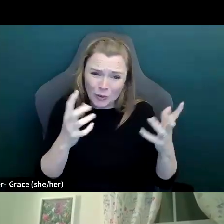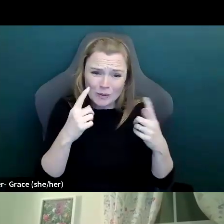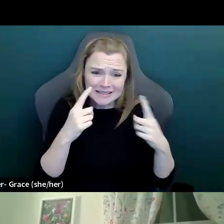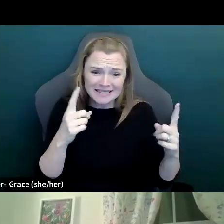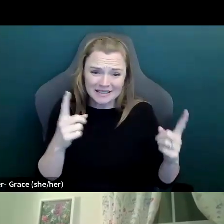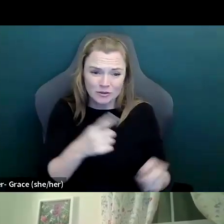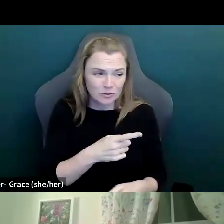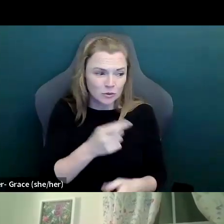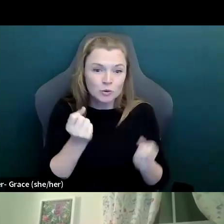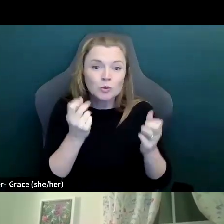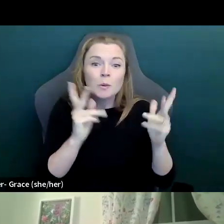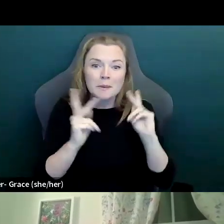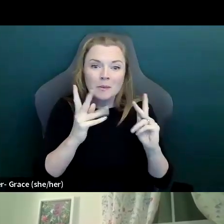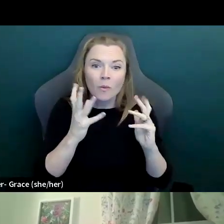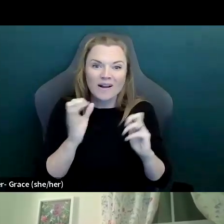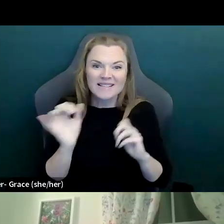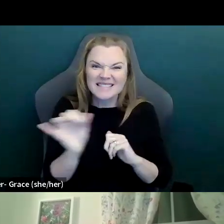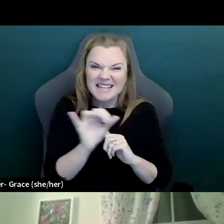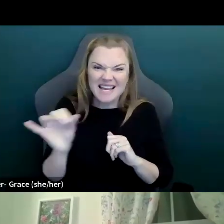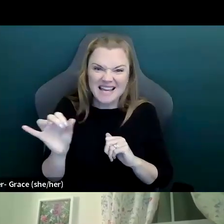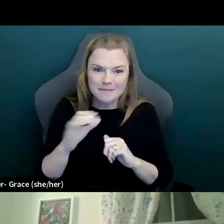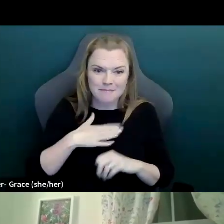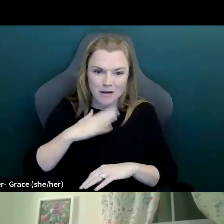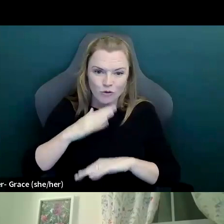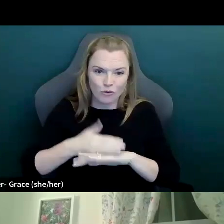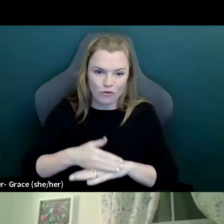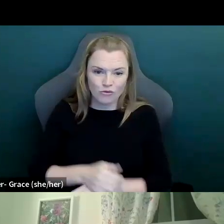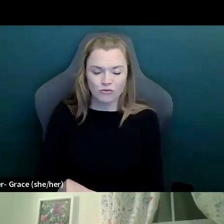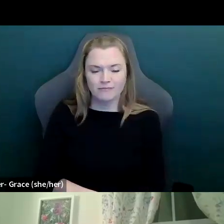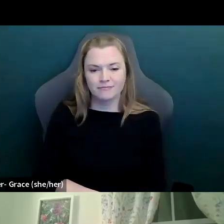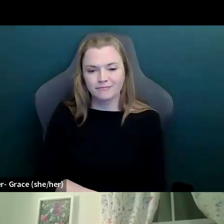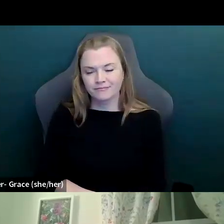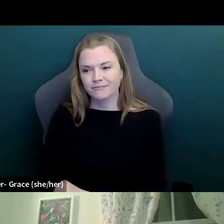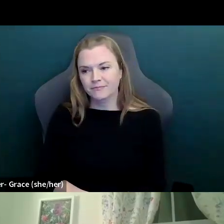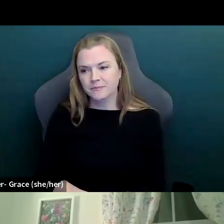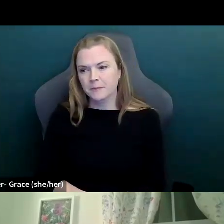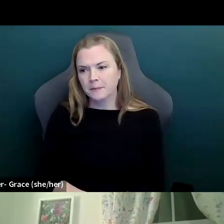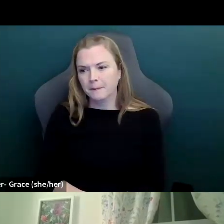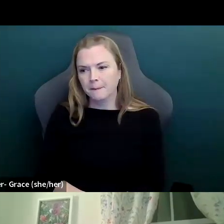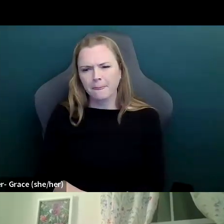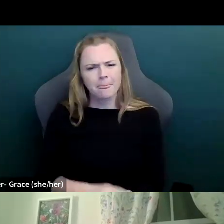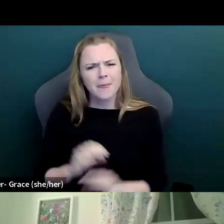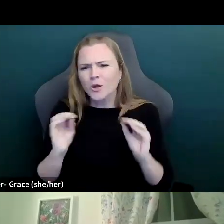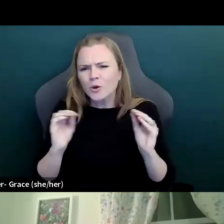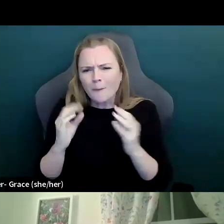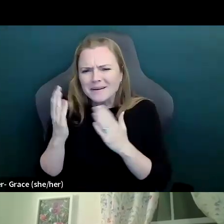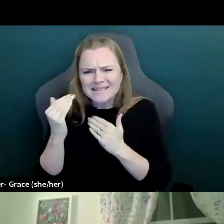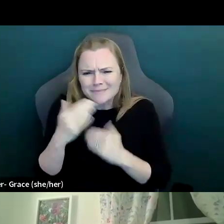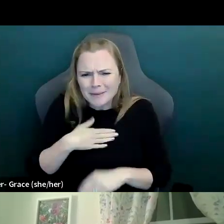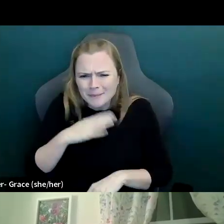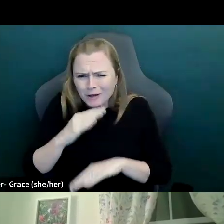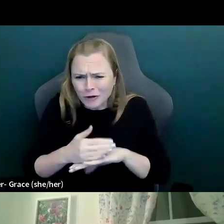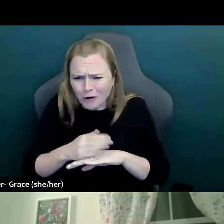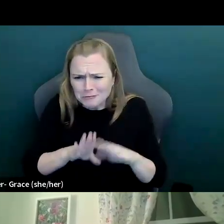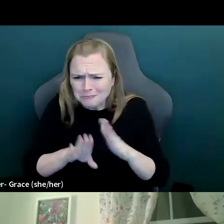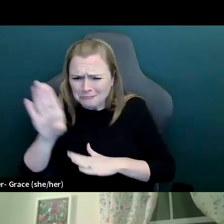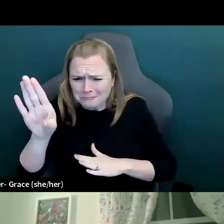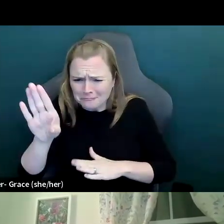to do the same thing. But the point being that no one expected my daughter to be so